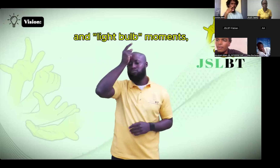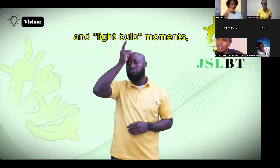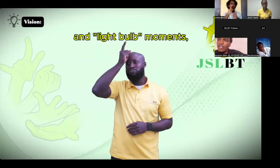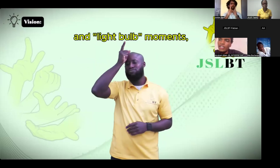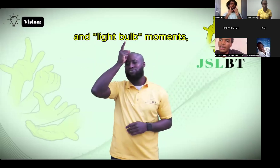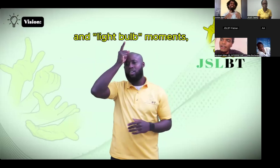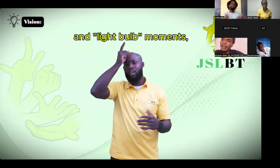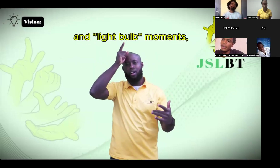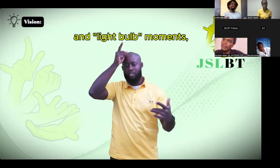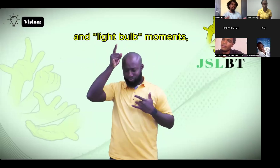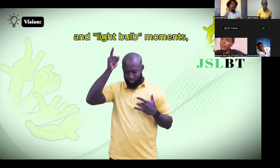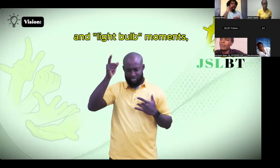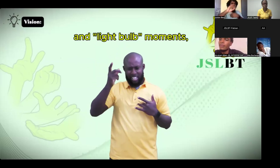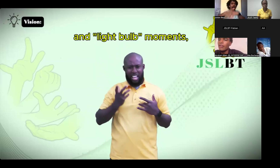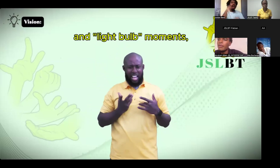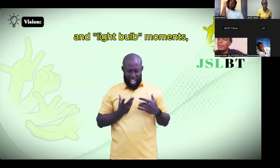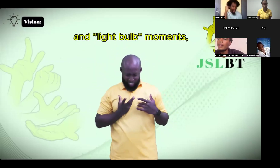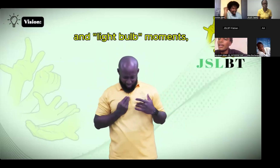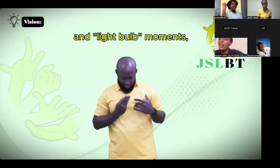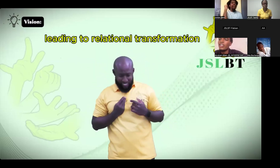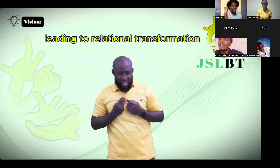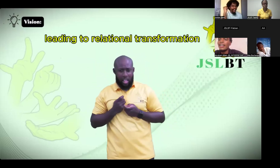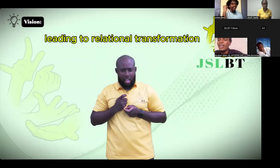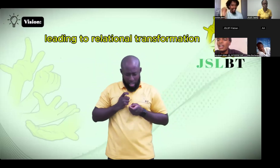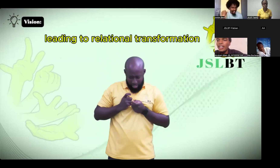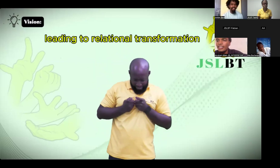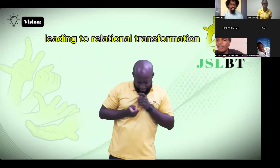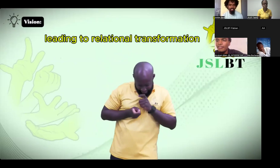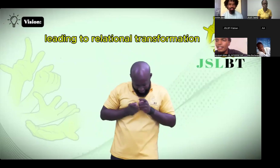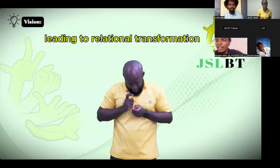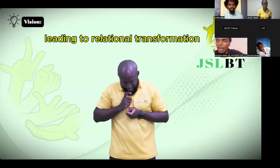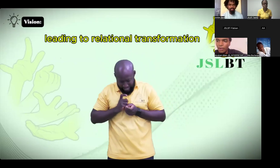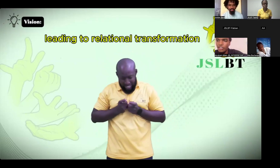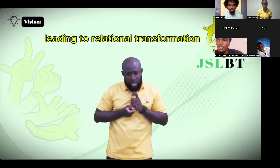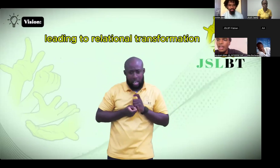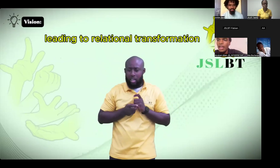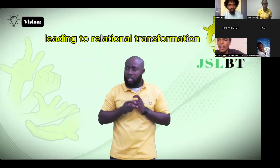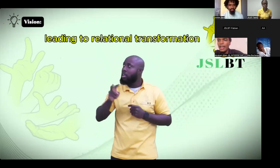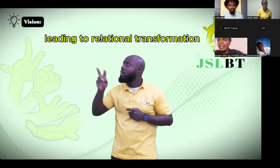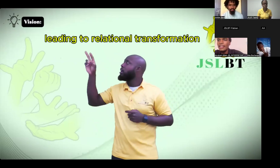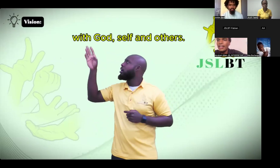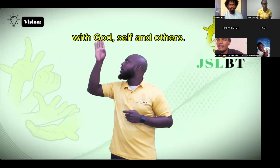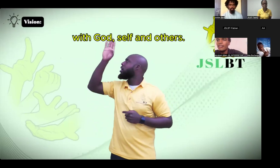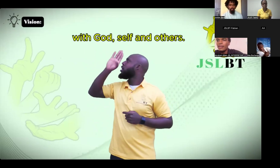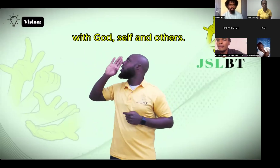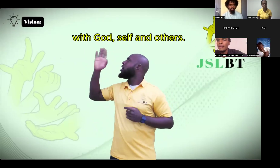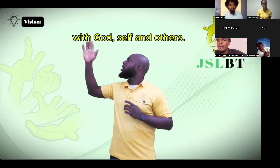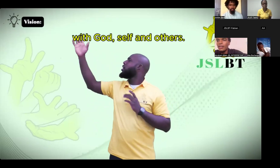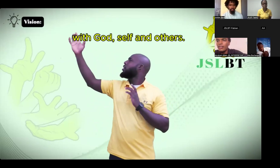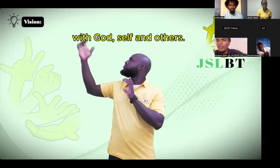influential to the area and that people can understand and connect and feel the language, and it can